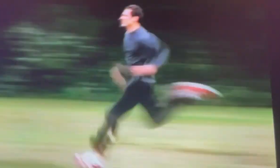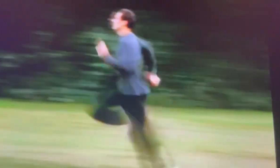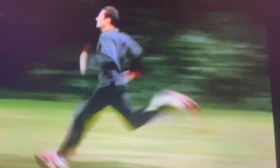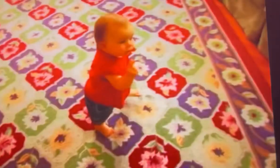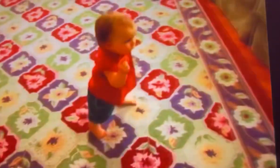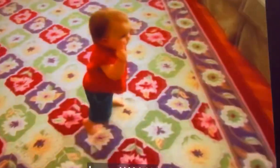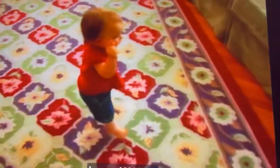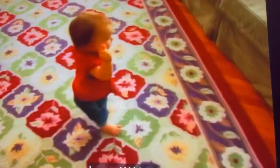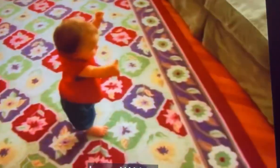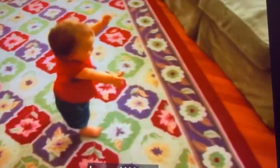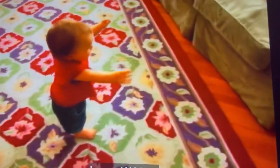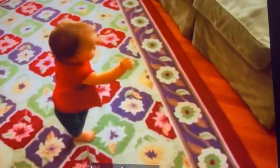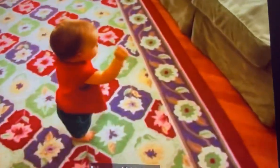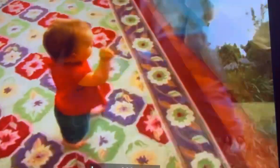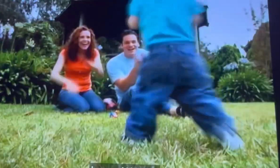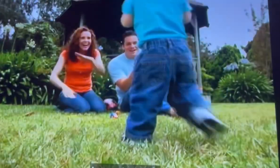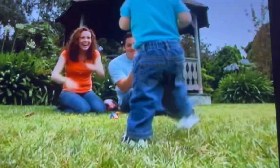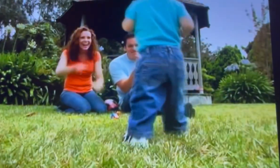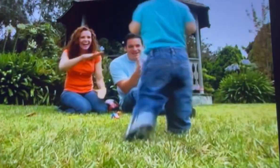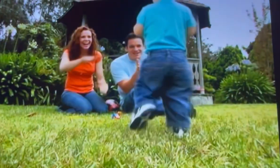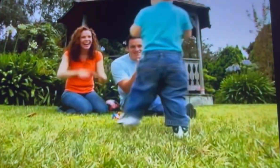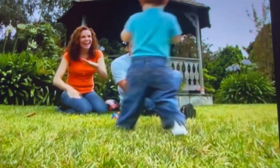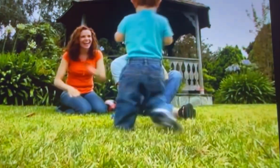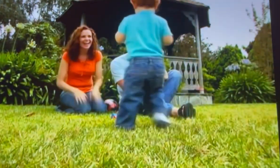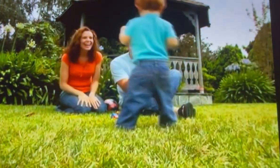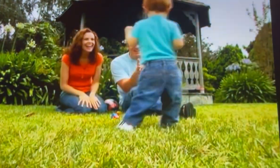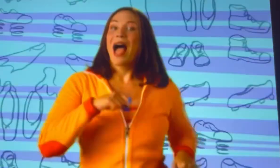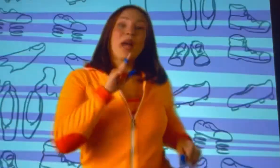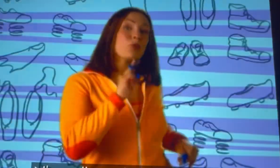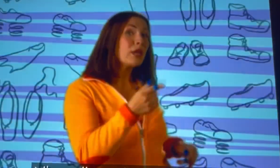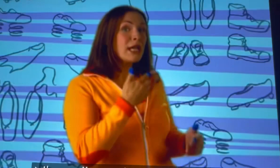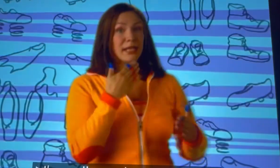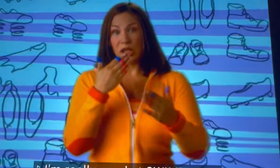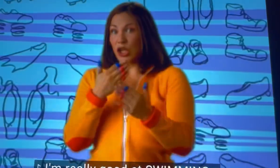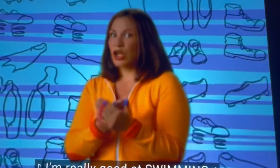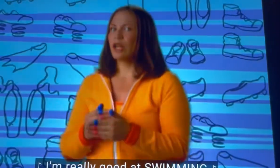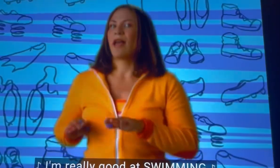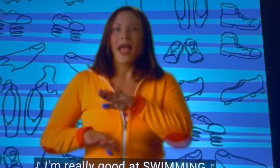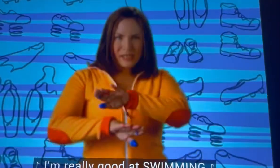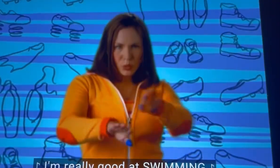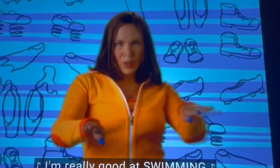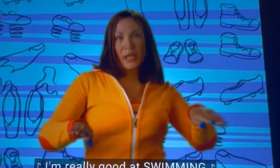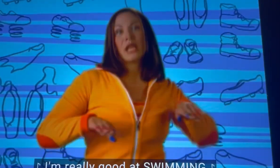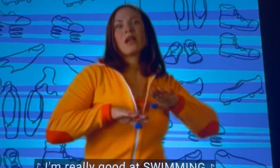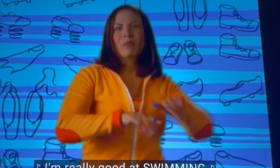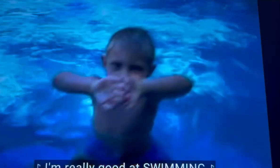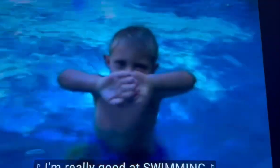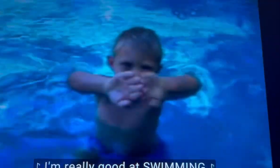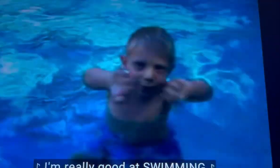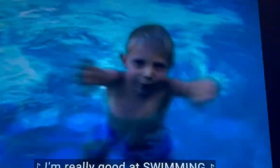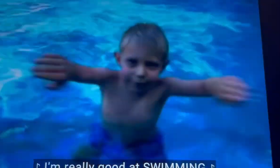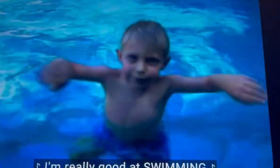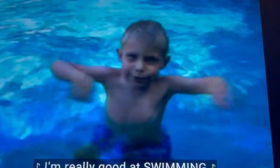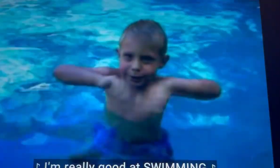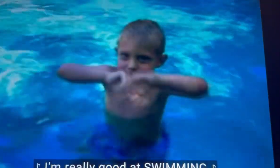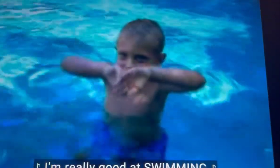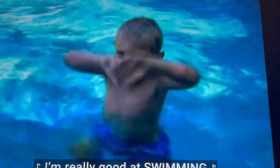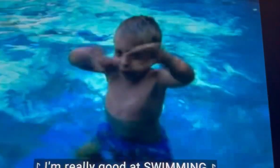I can walk. I'm really good at swimming. I'm really good